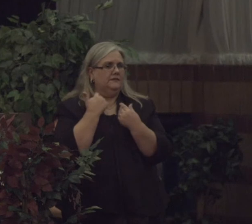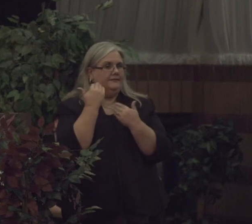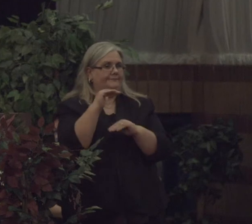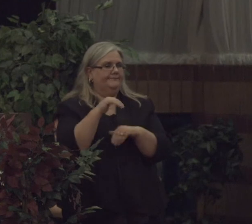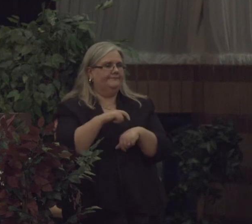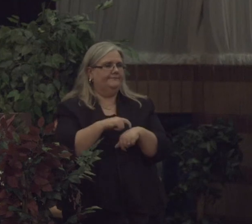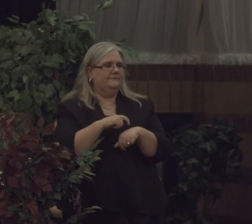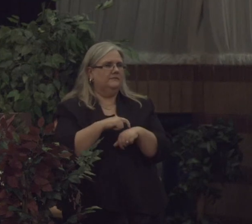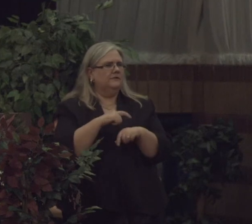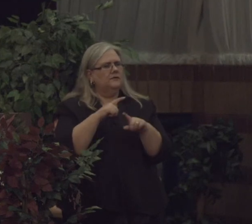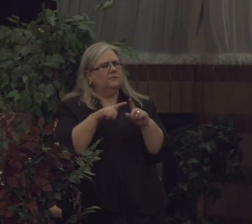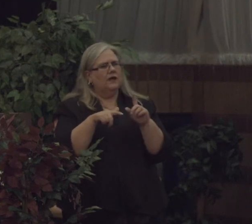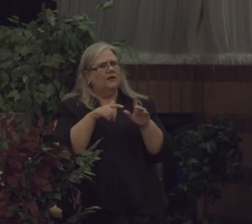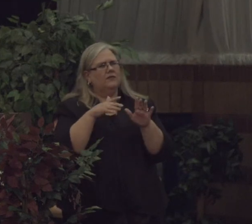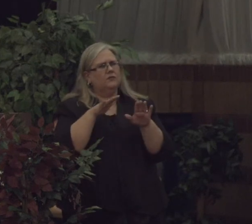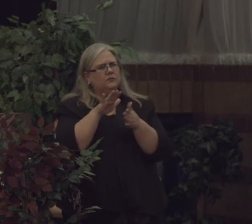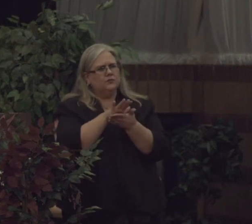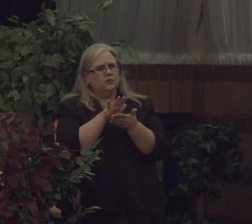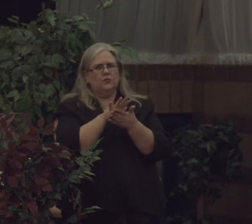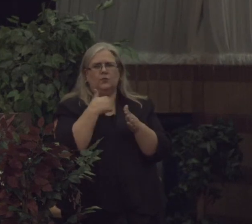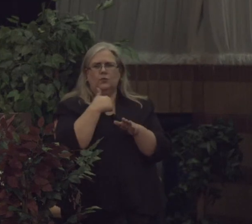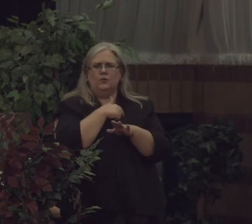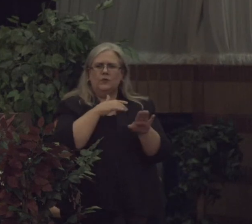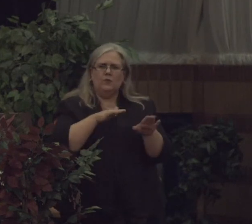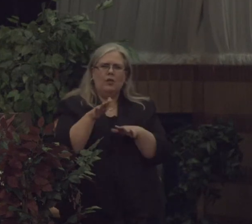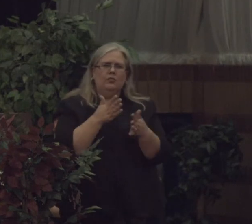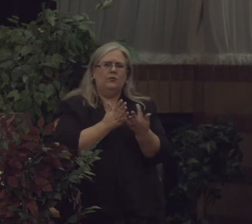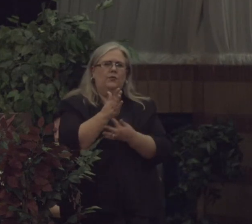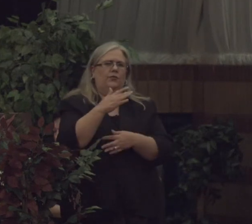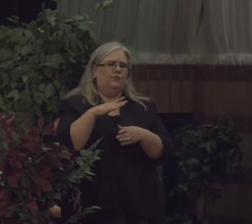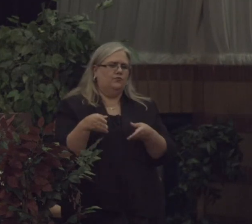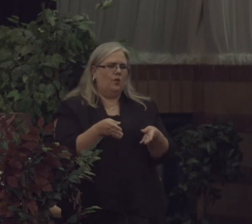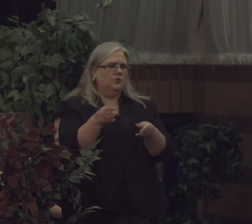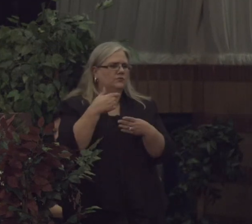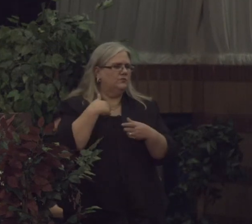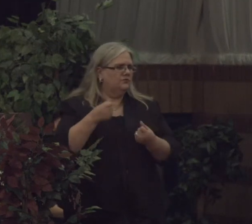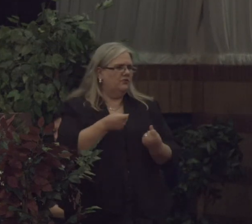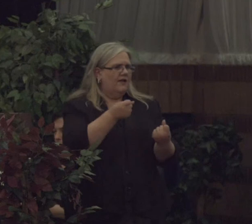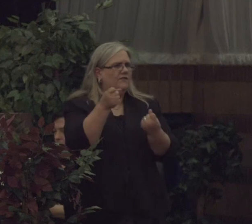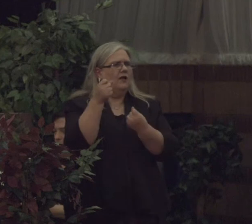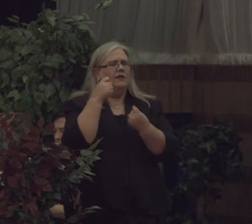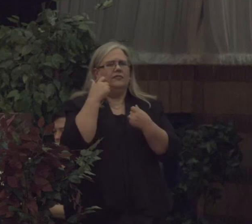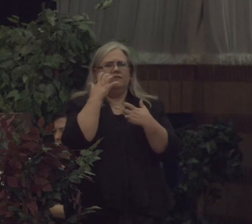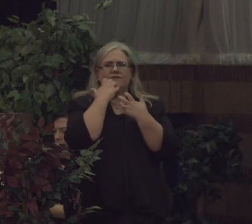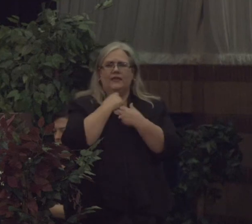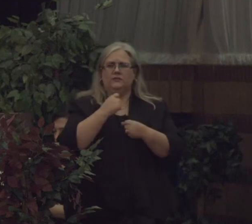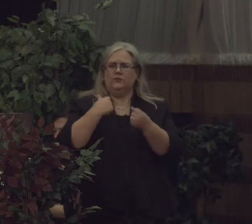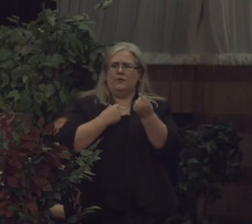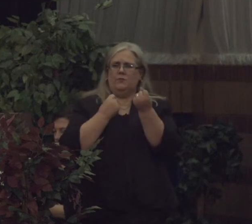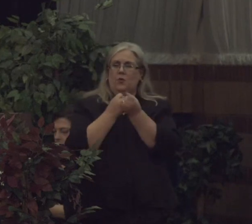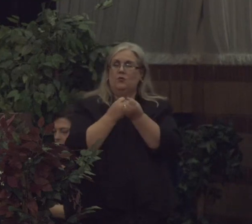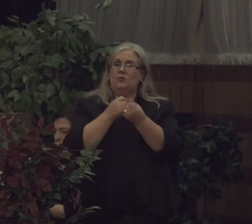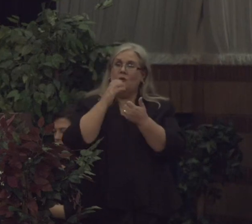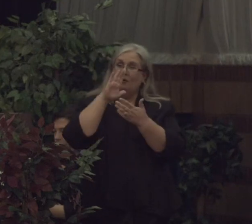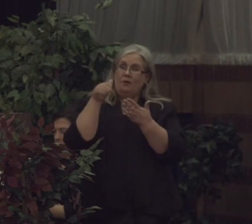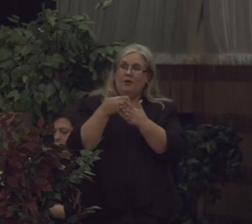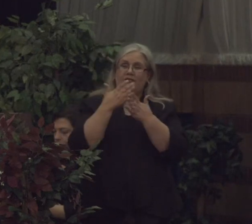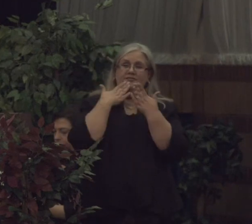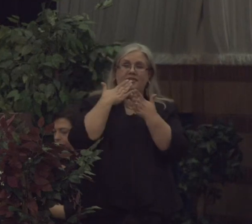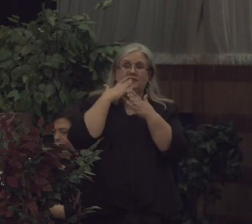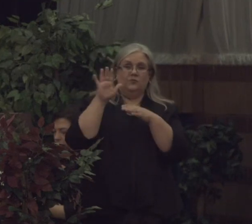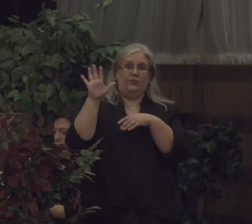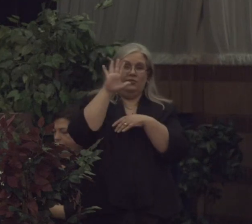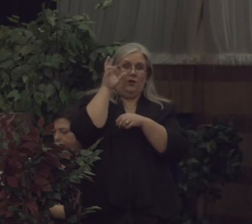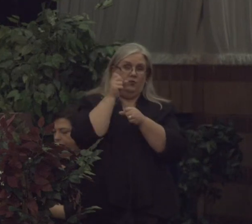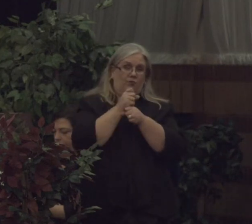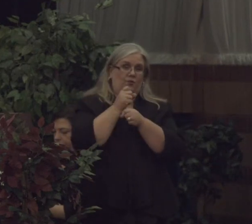us, the schools we walk through, the roads we drive on, and the values we uphold, all thanks to their work. To think what we